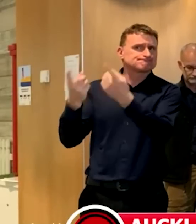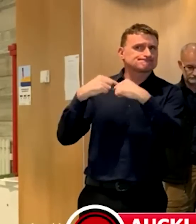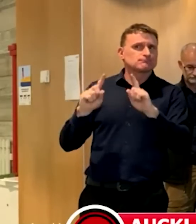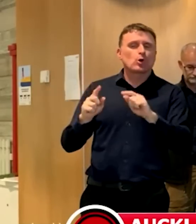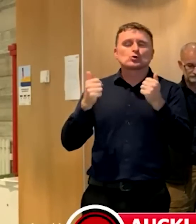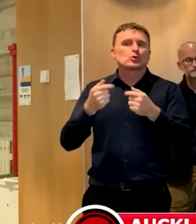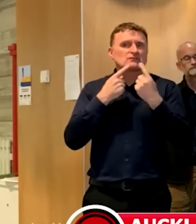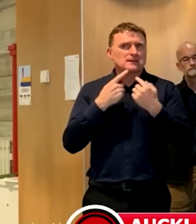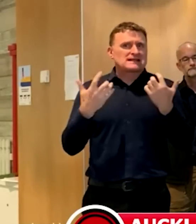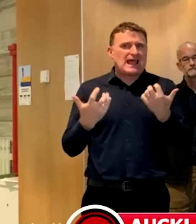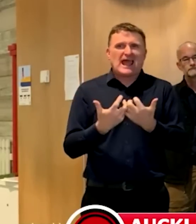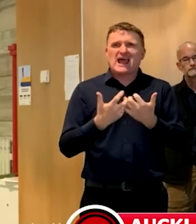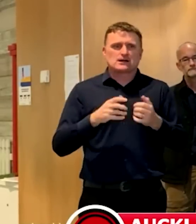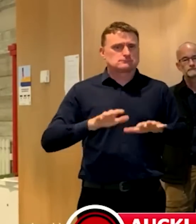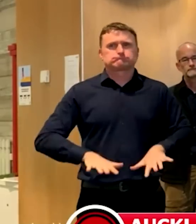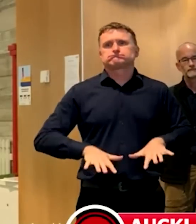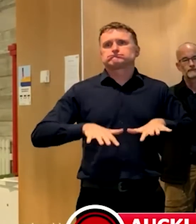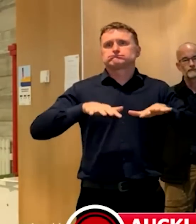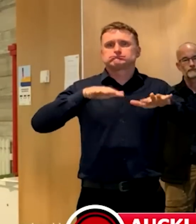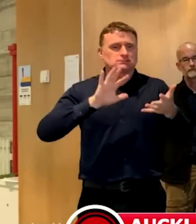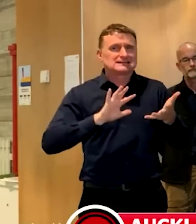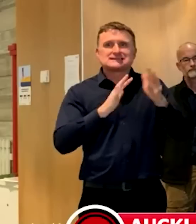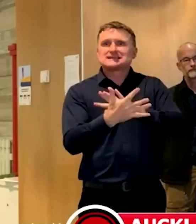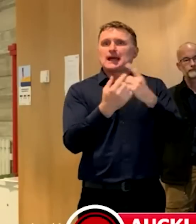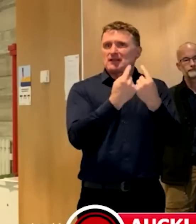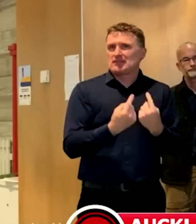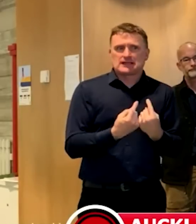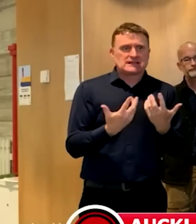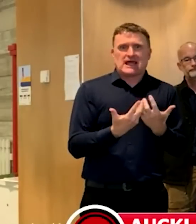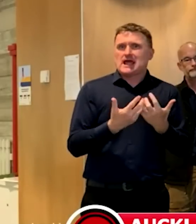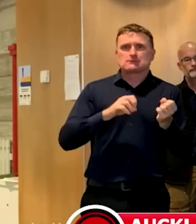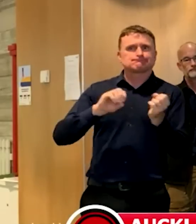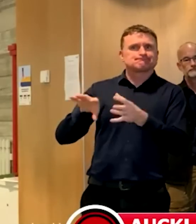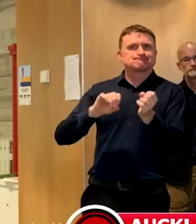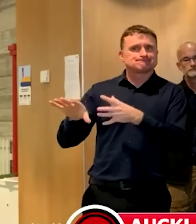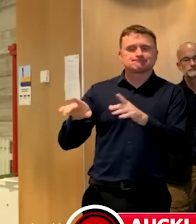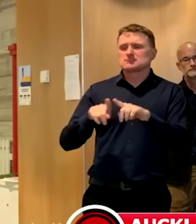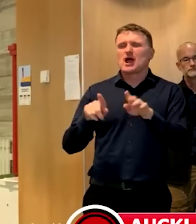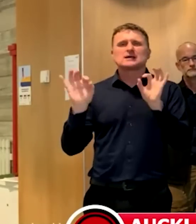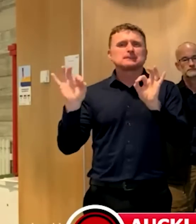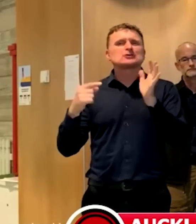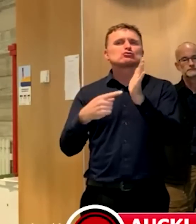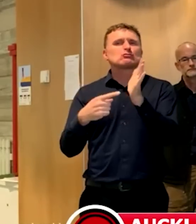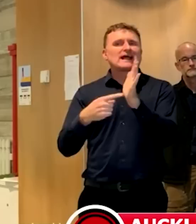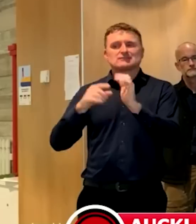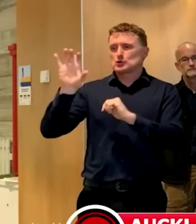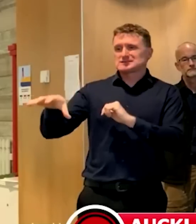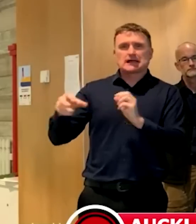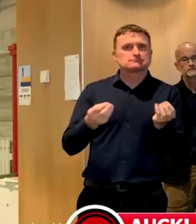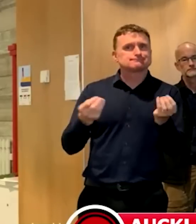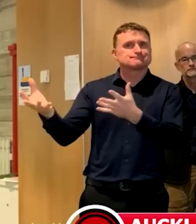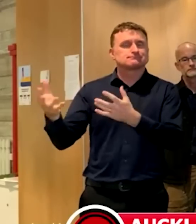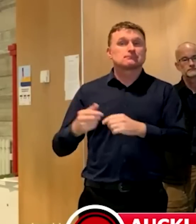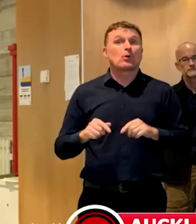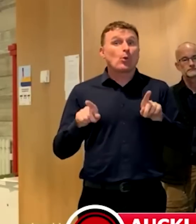on the process for getting rid of storm-related waste and local waste via transfer stations. And we're working with community groups